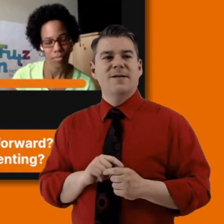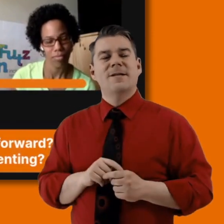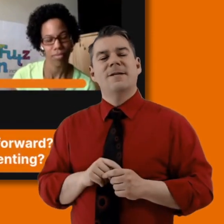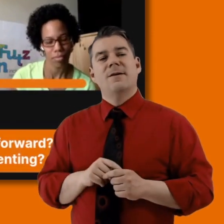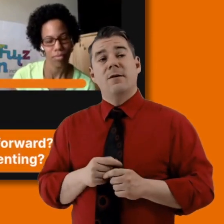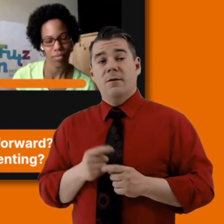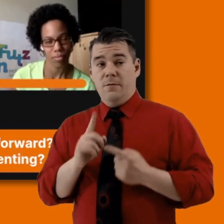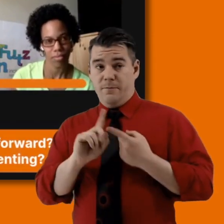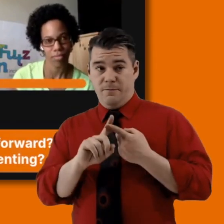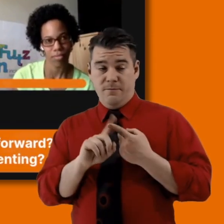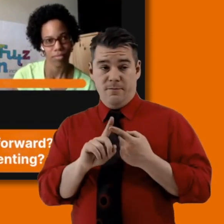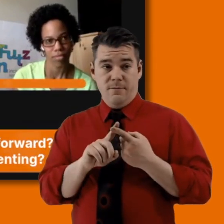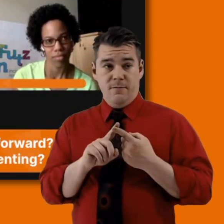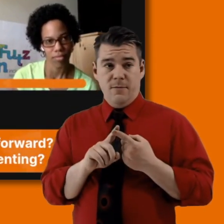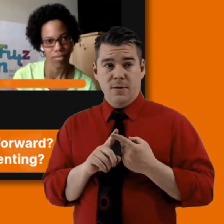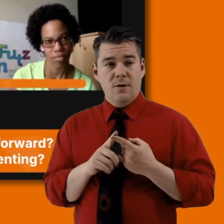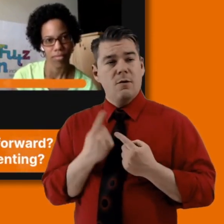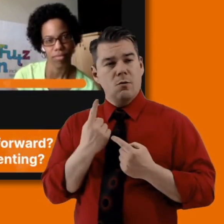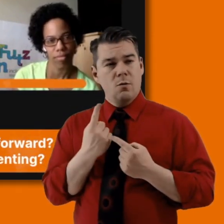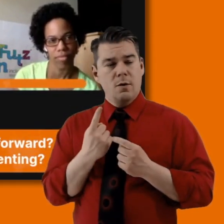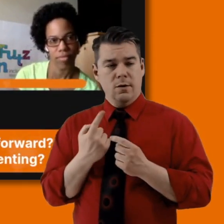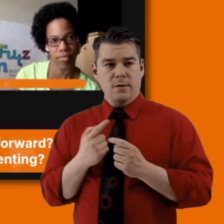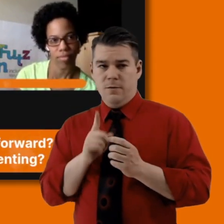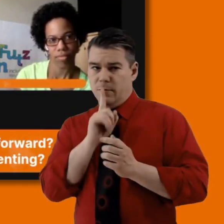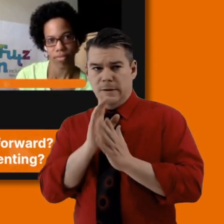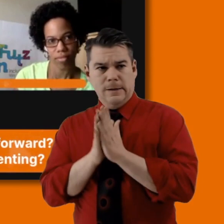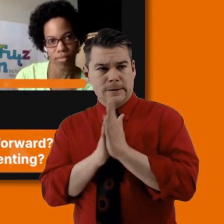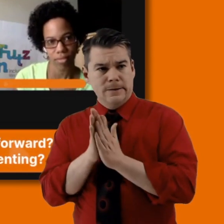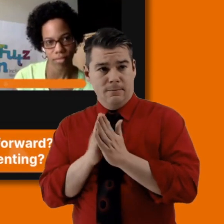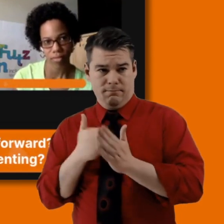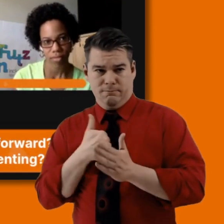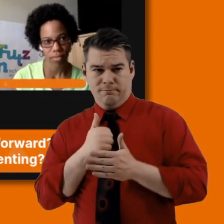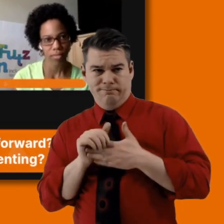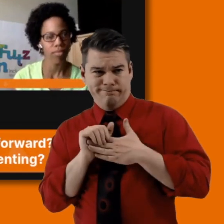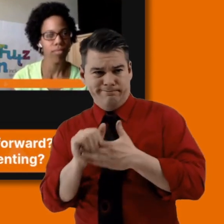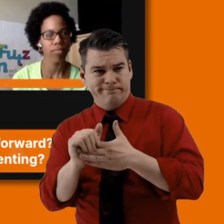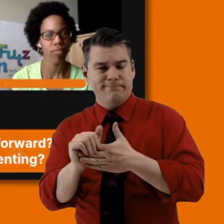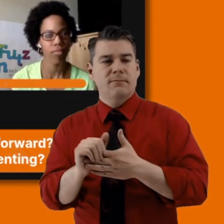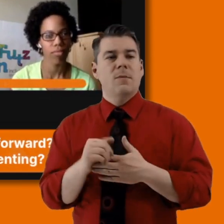is to take one of the initiatives I'm really spearheading is